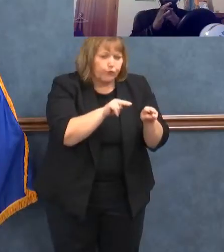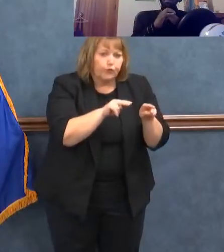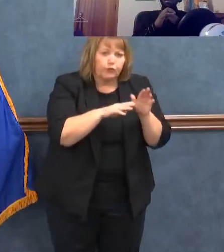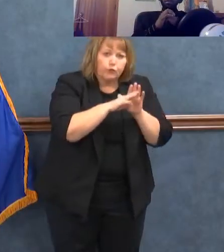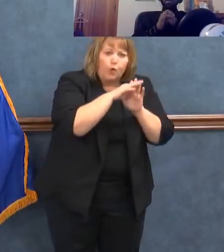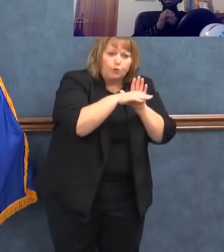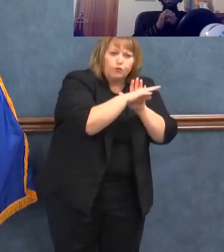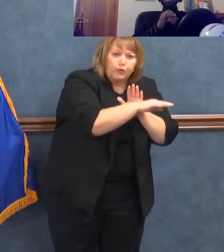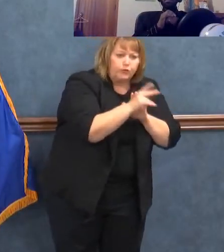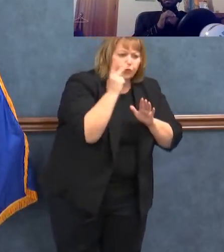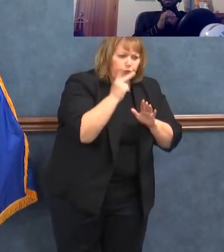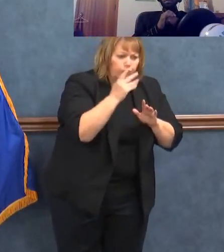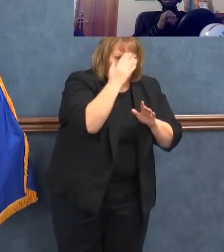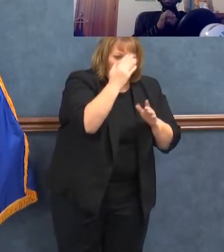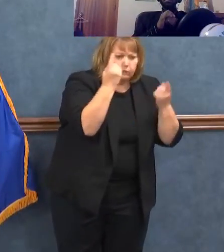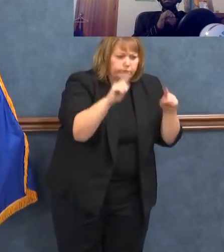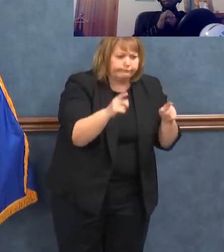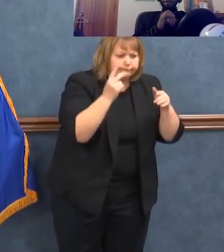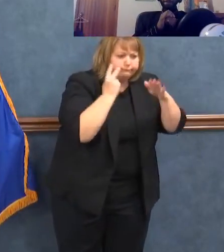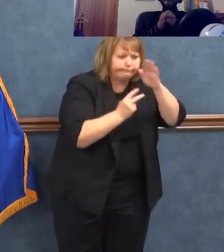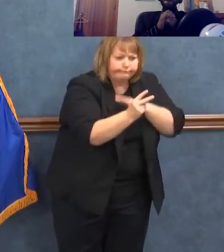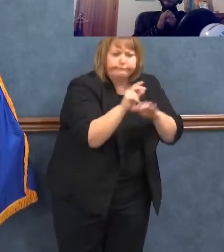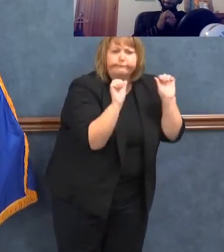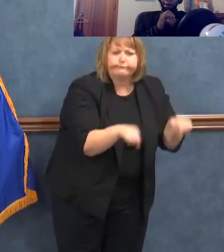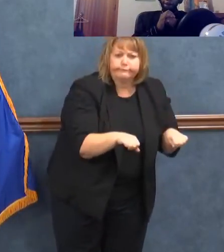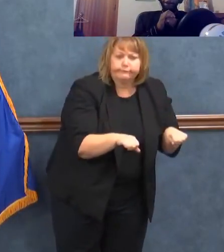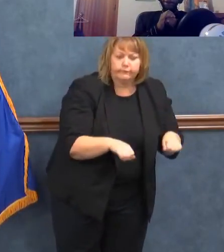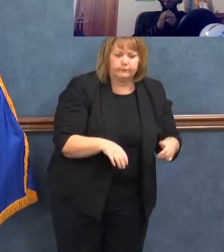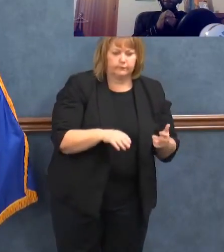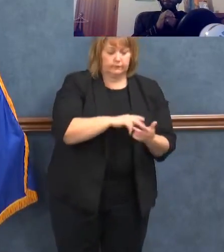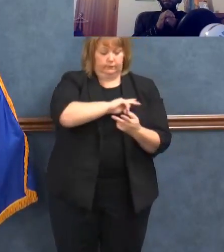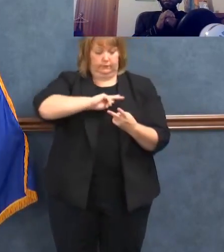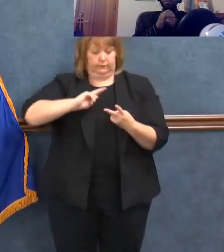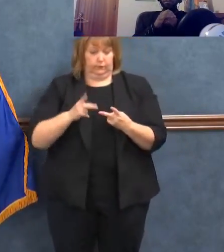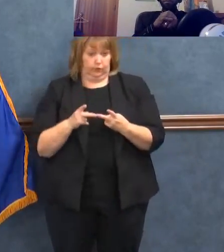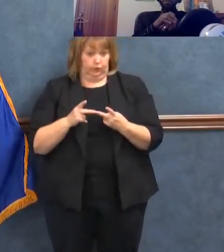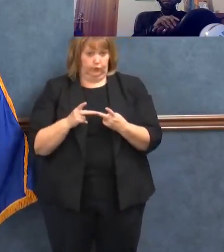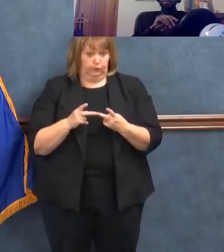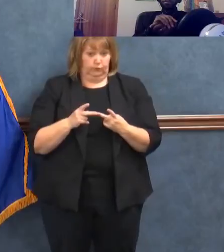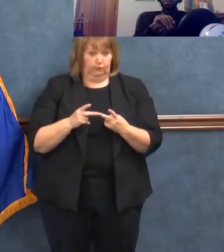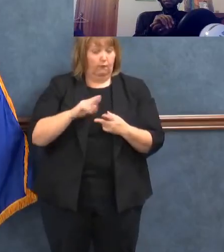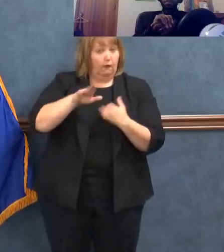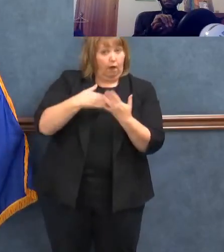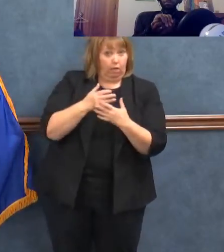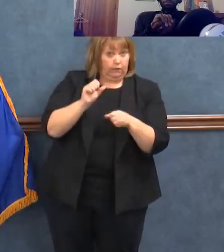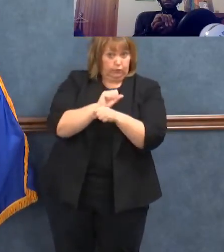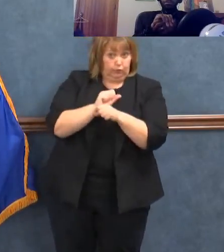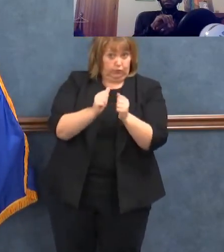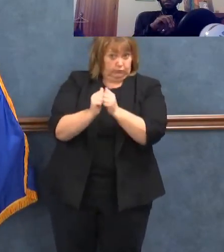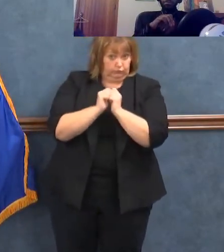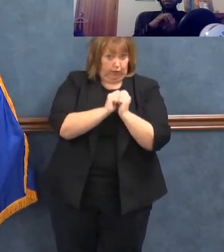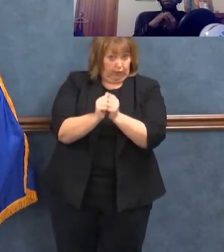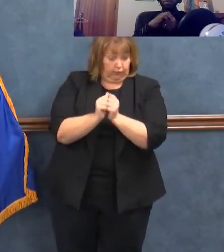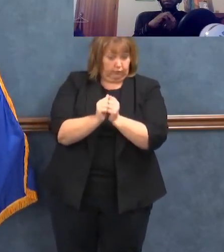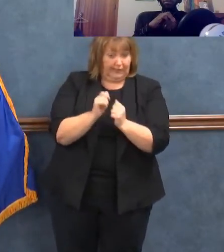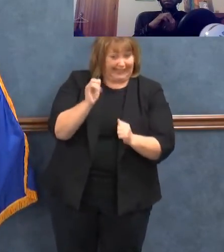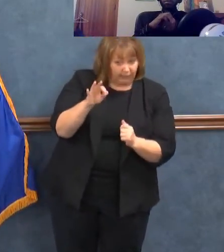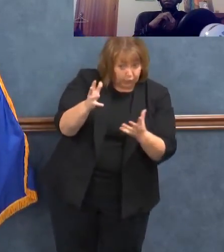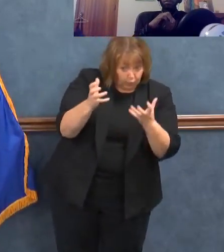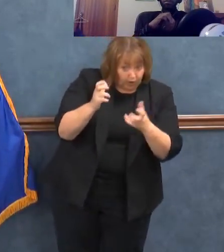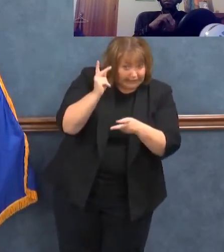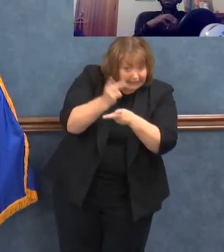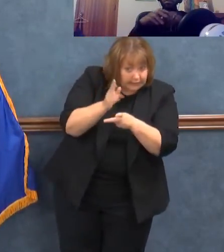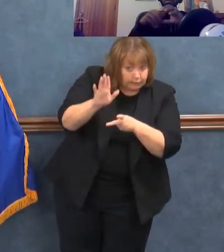2, it invests all of us in this fight together. Those who want to keep our restaurants, gyms, and other